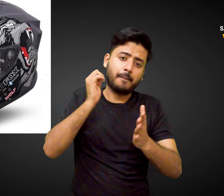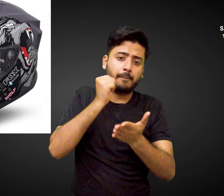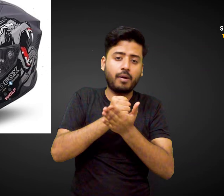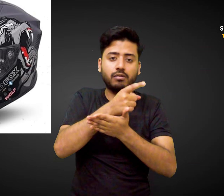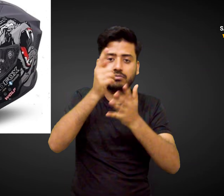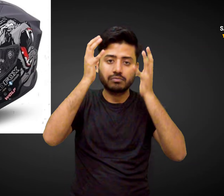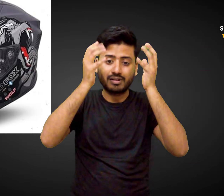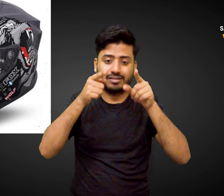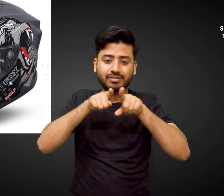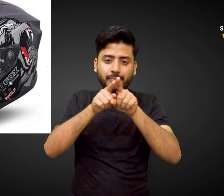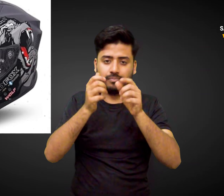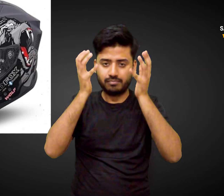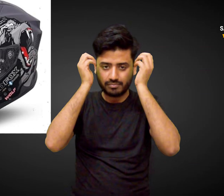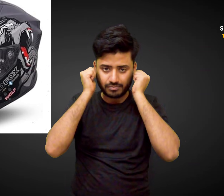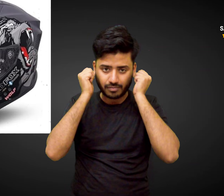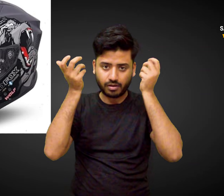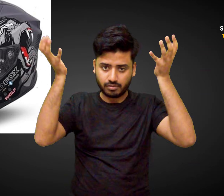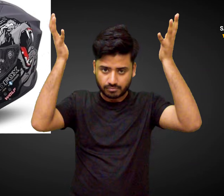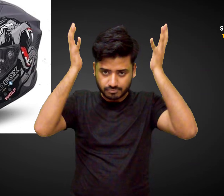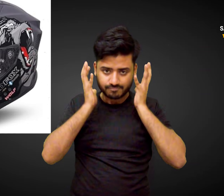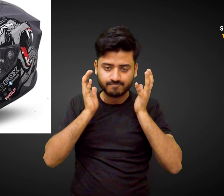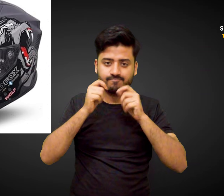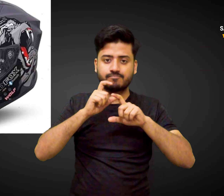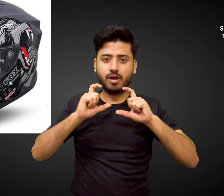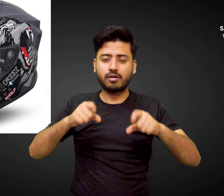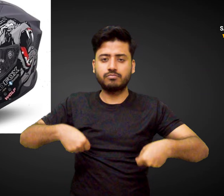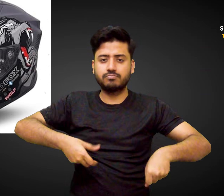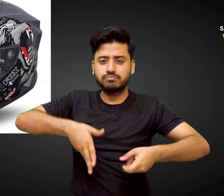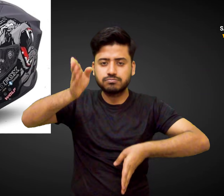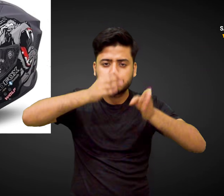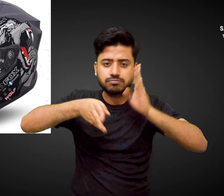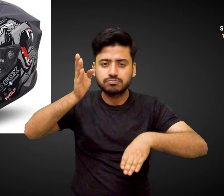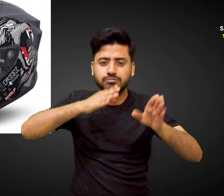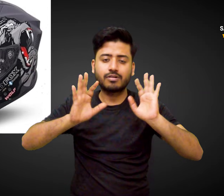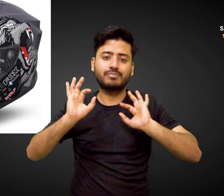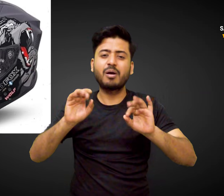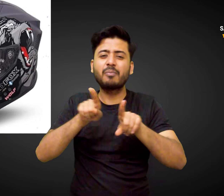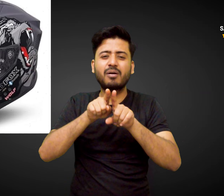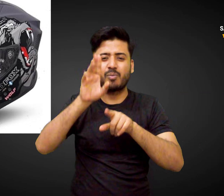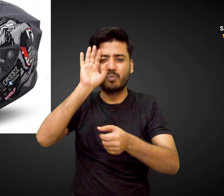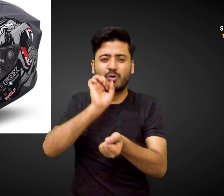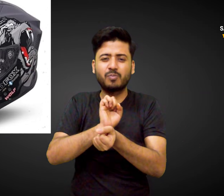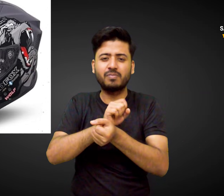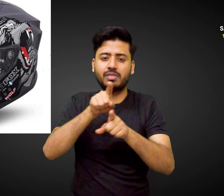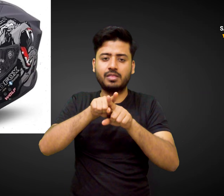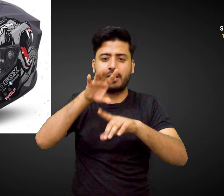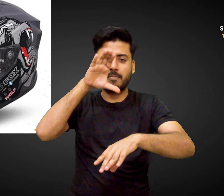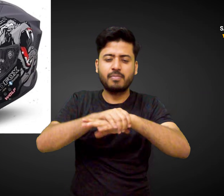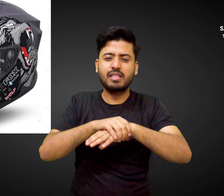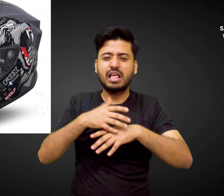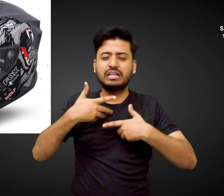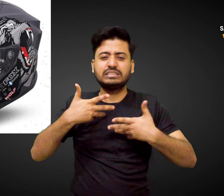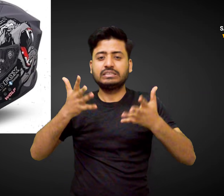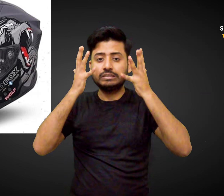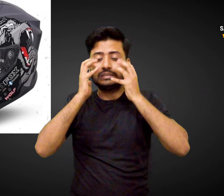home rule. Take off your hat immediately upon arriving indoors. Daily rotation. Do not wear the same cap every